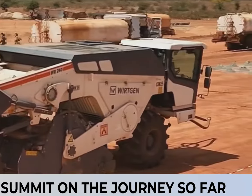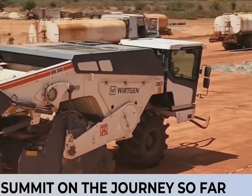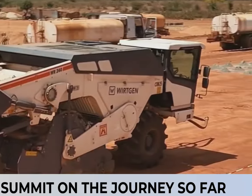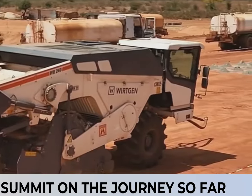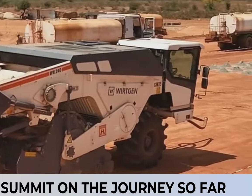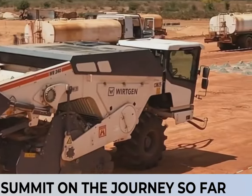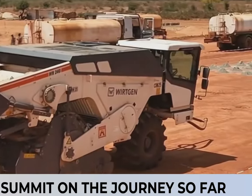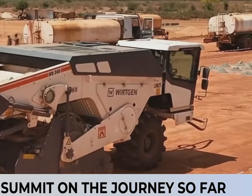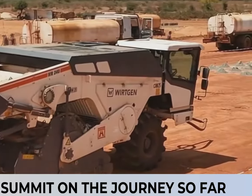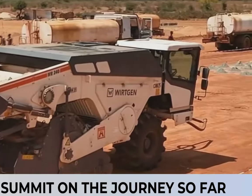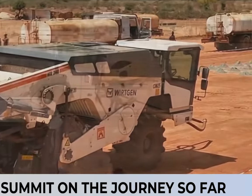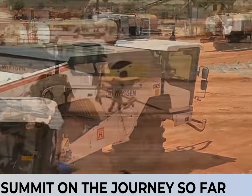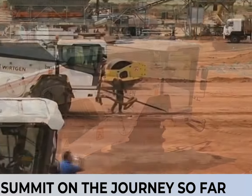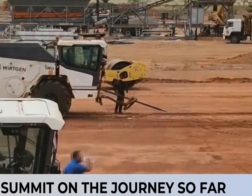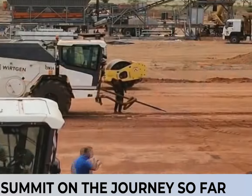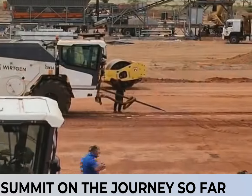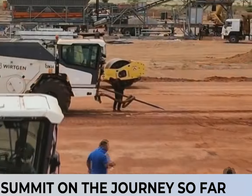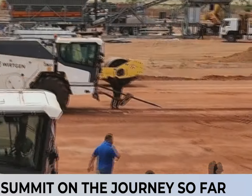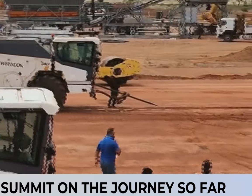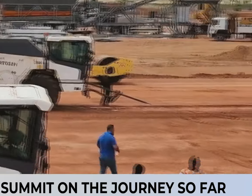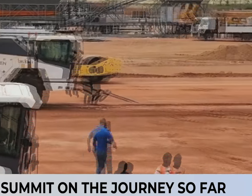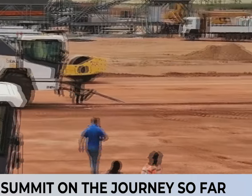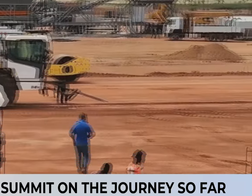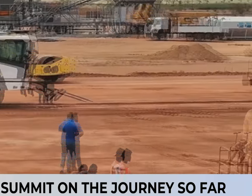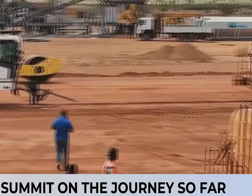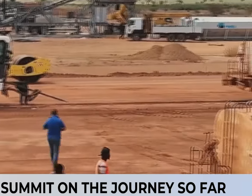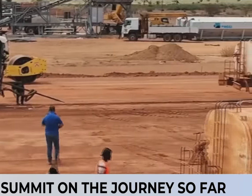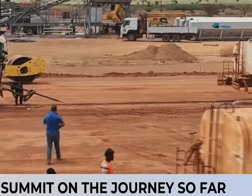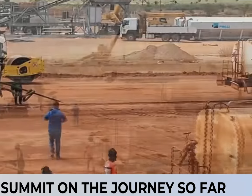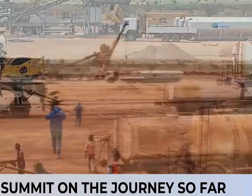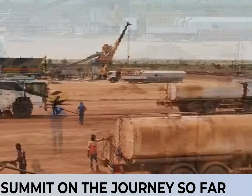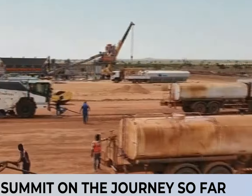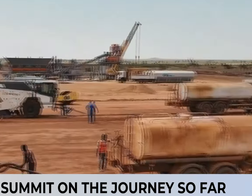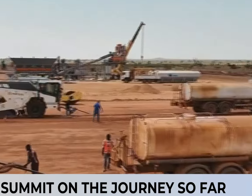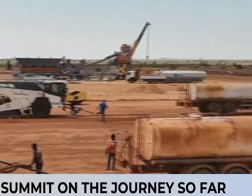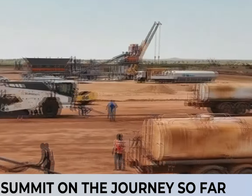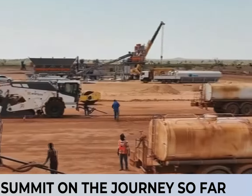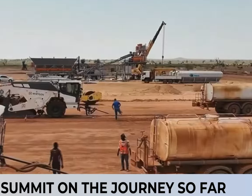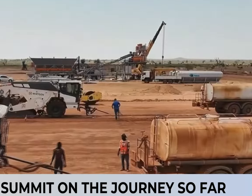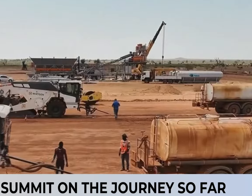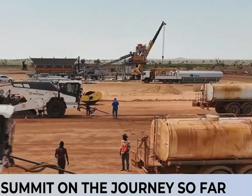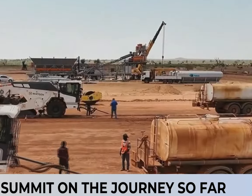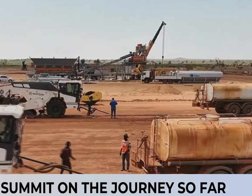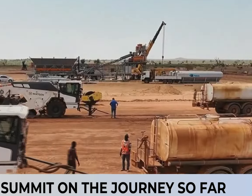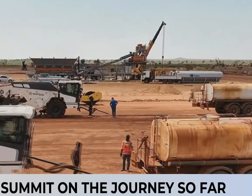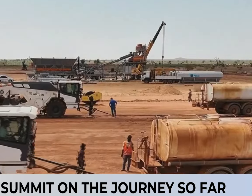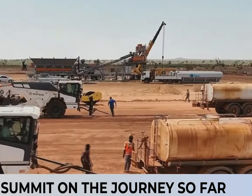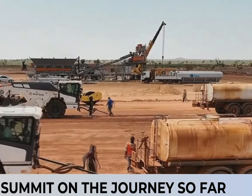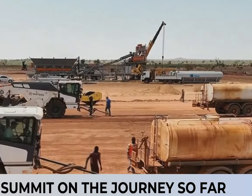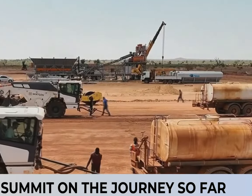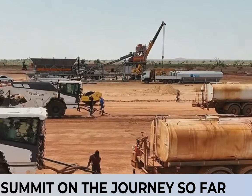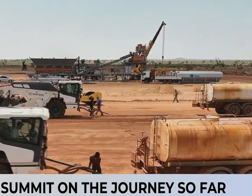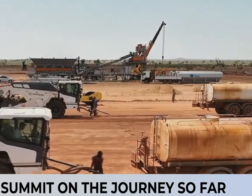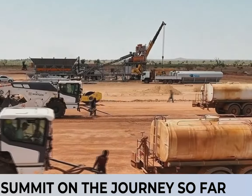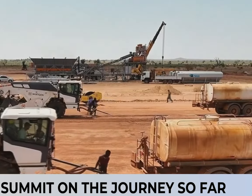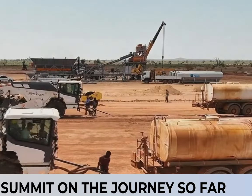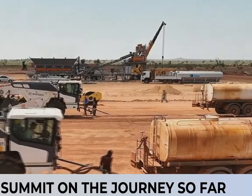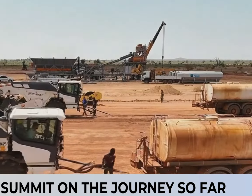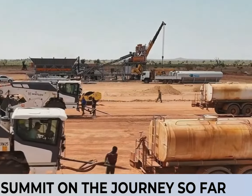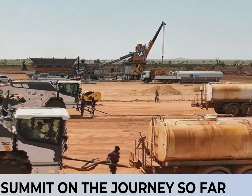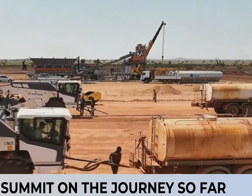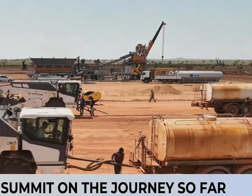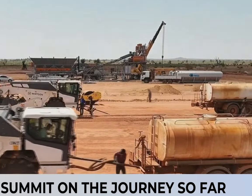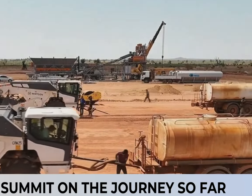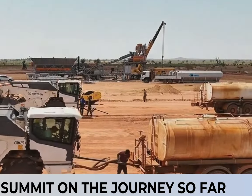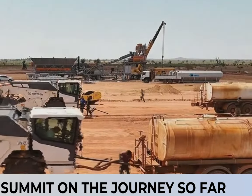we have started to look at the procurement at the Badagry going to Gunaxis. We have a number of challenges there,